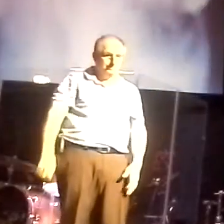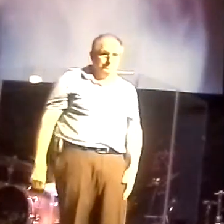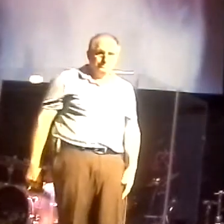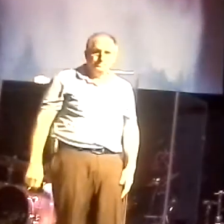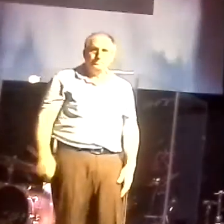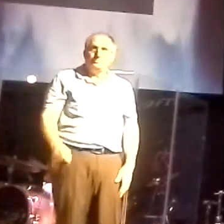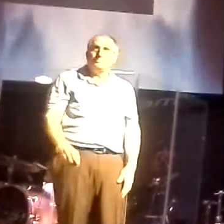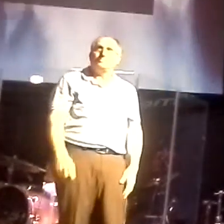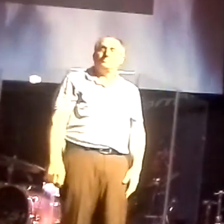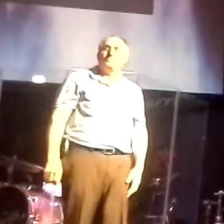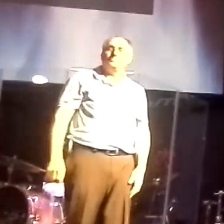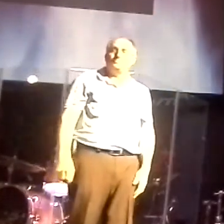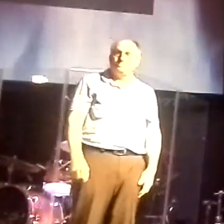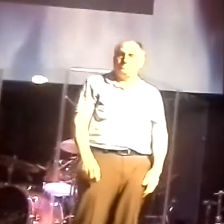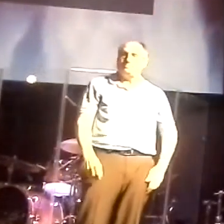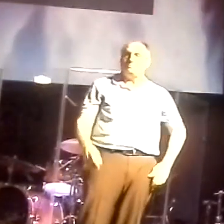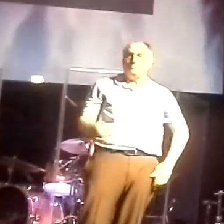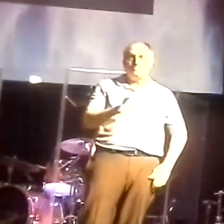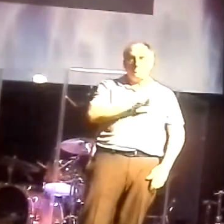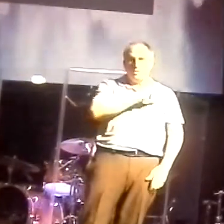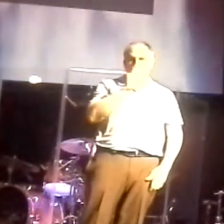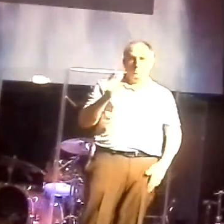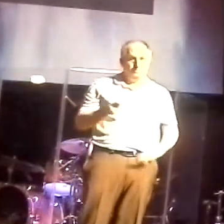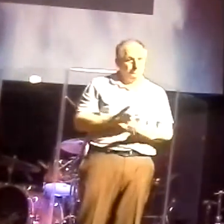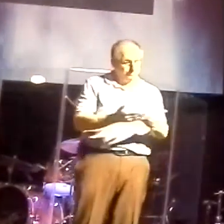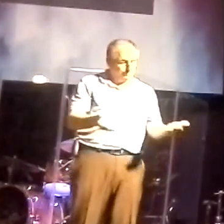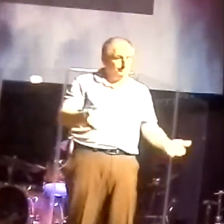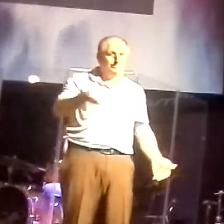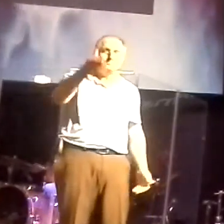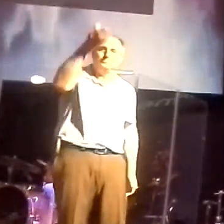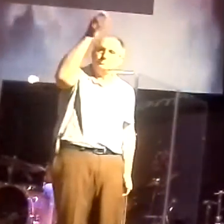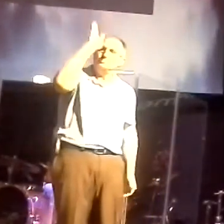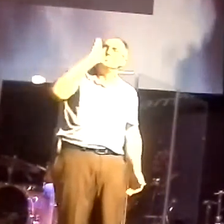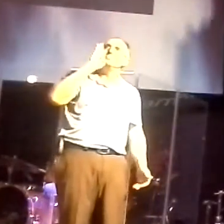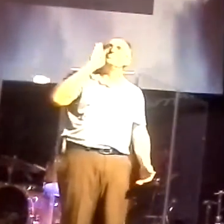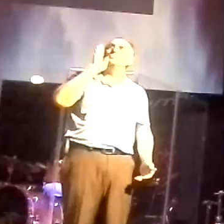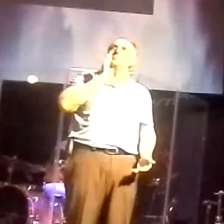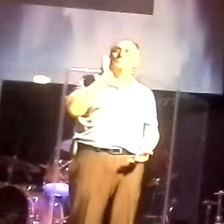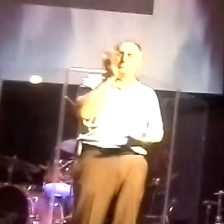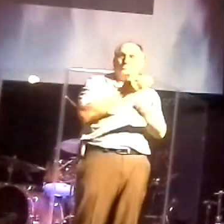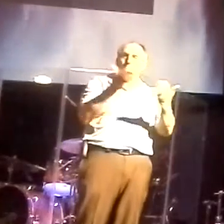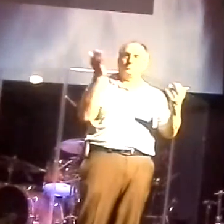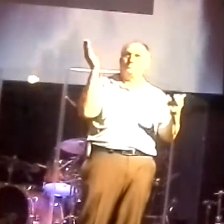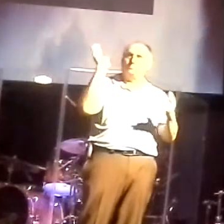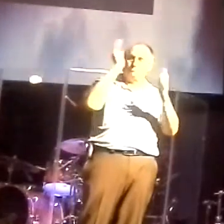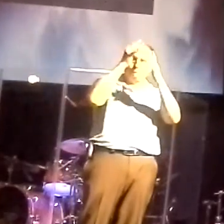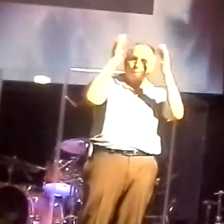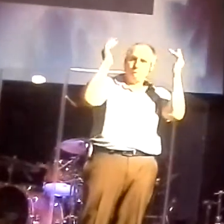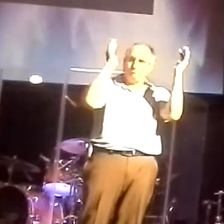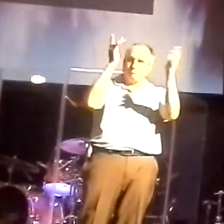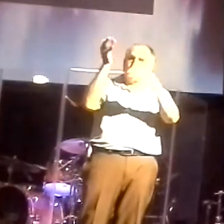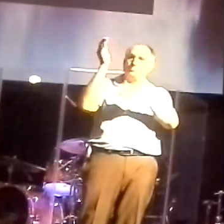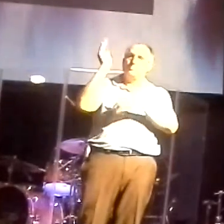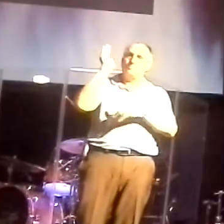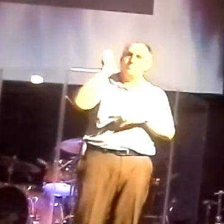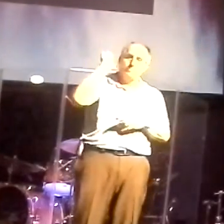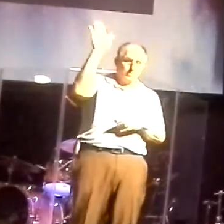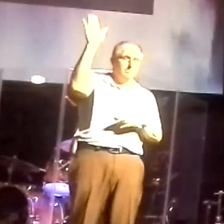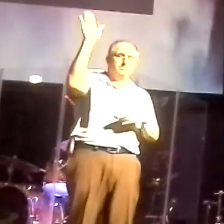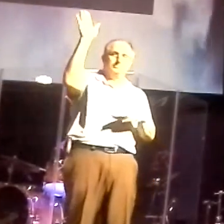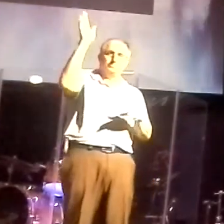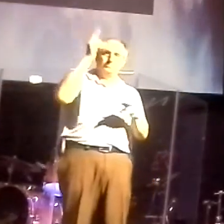Hallelujah. Oh, praise the name of the Lord our God.